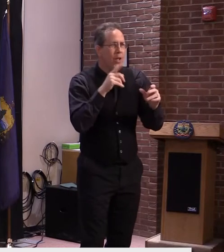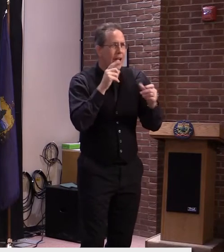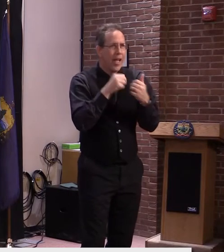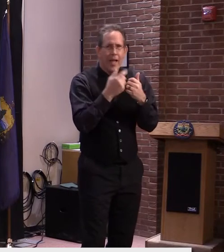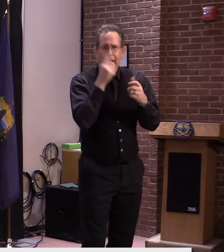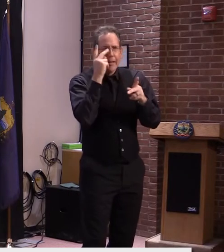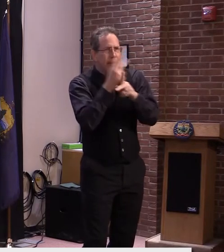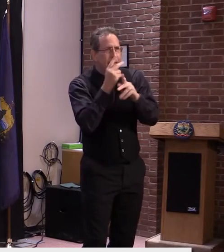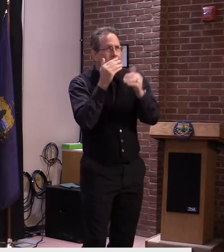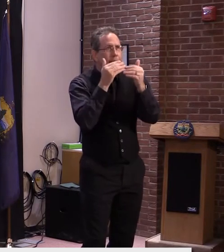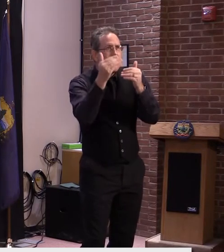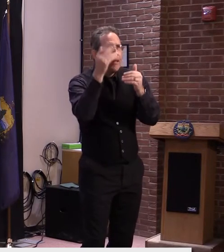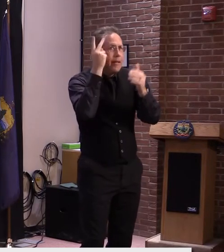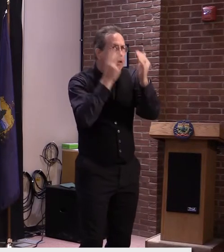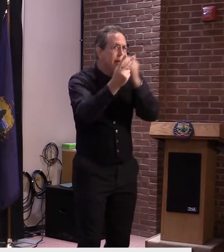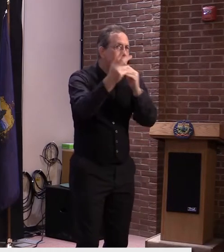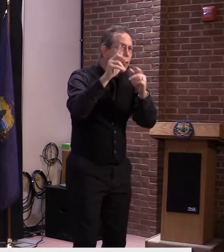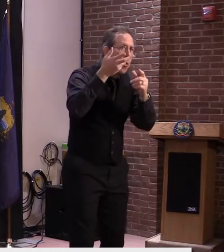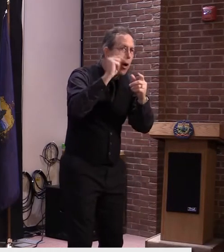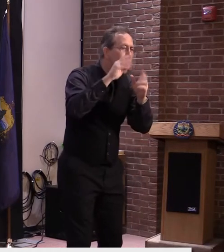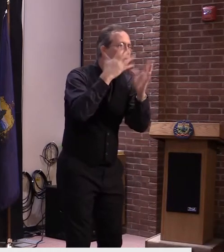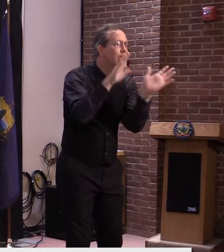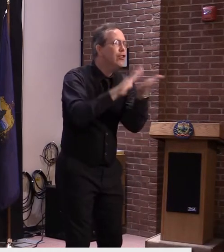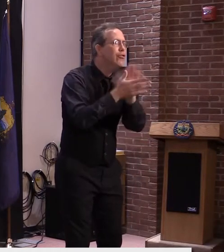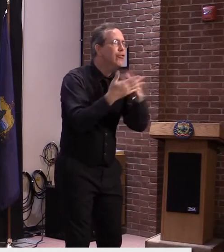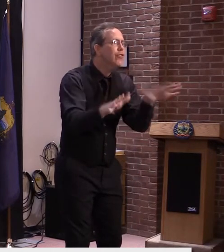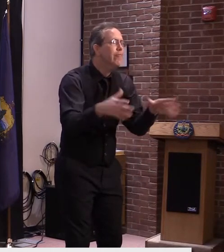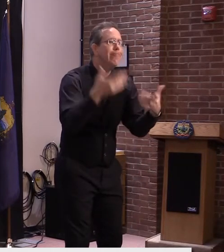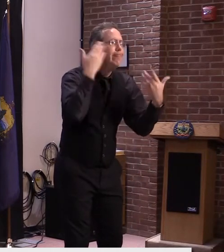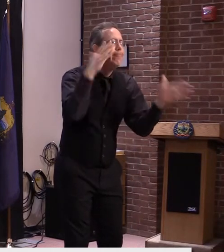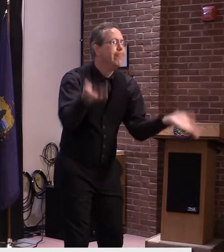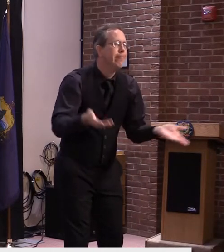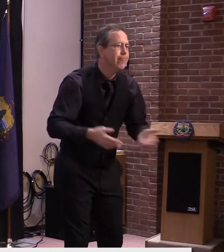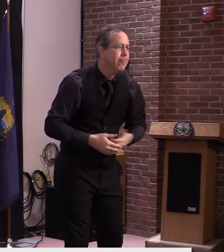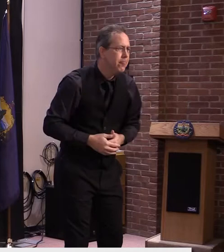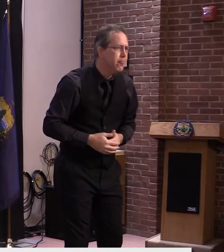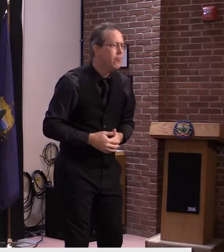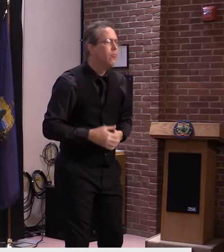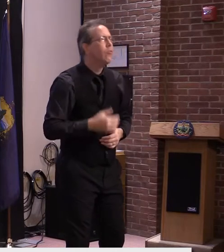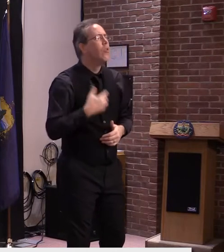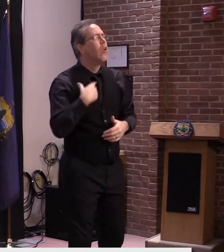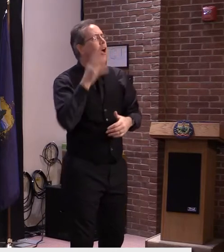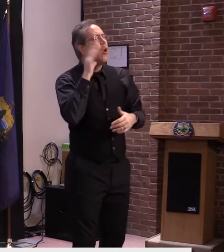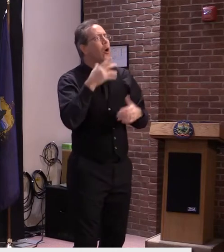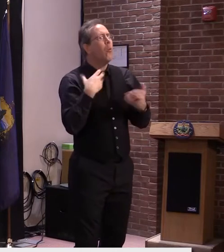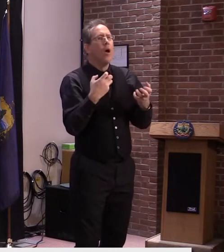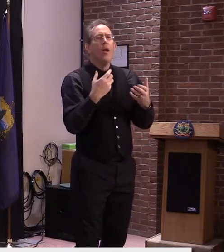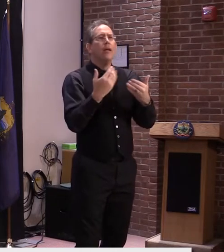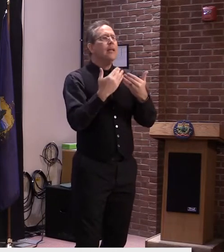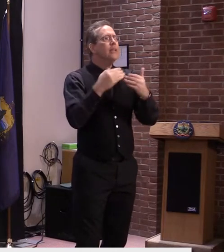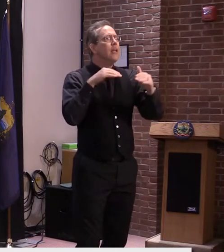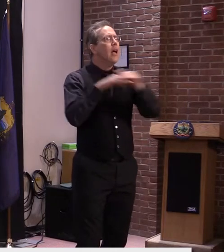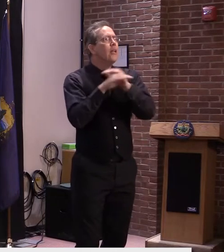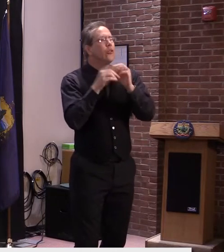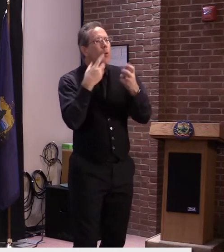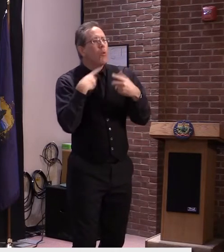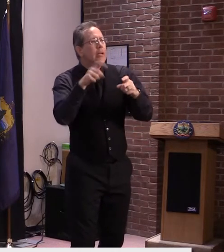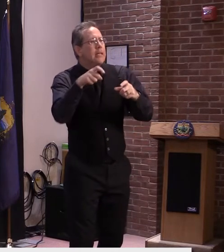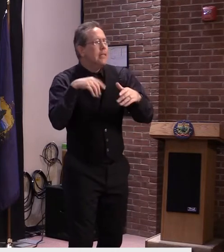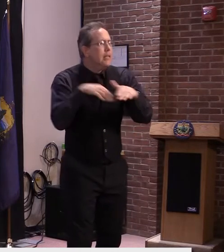make it easy and accessible for any Vermonter to be vaccinated, regardless of whether it's their first shot or their third